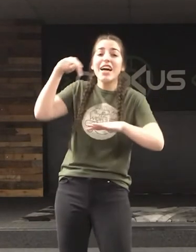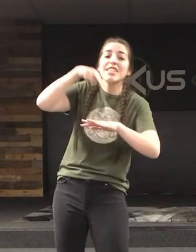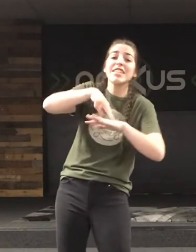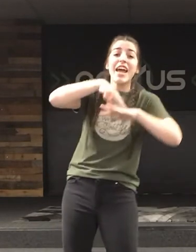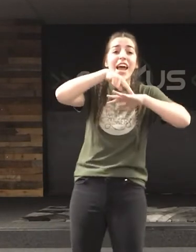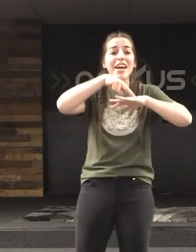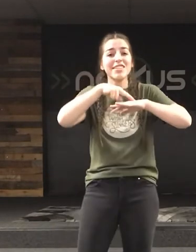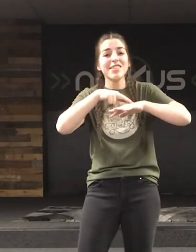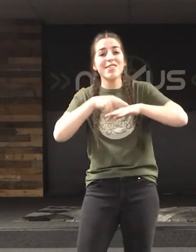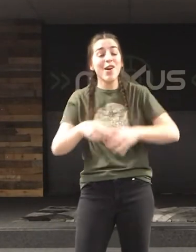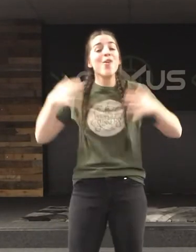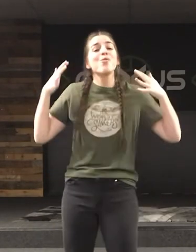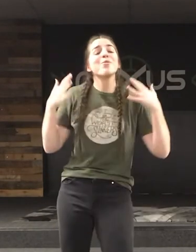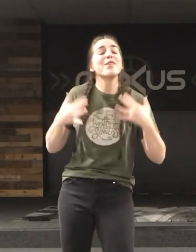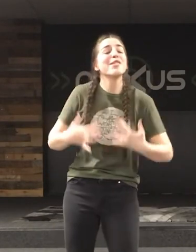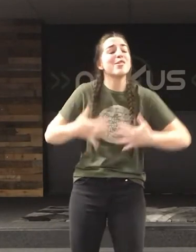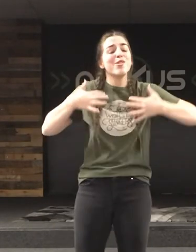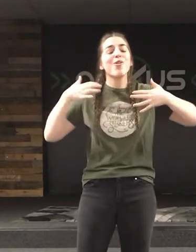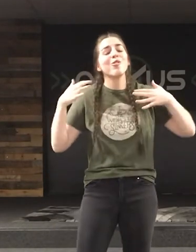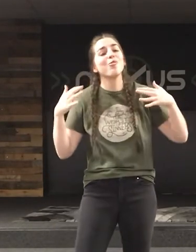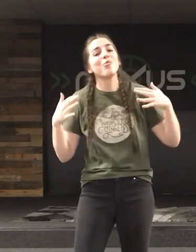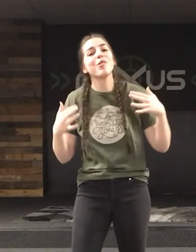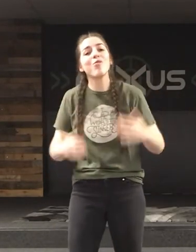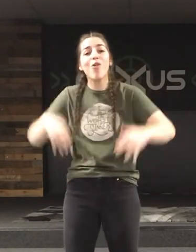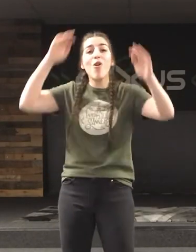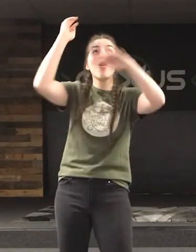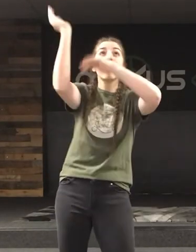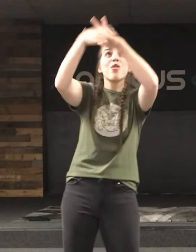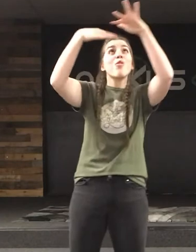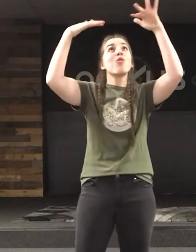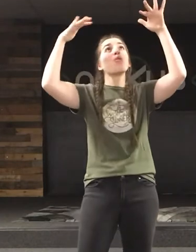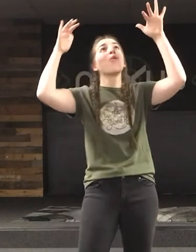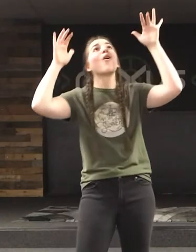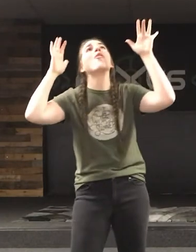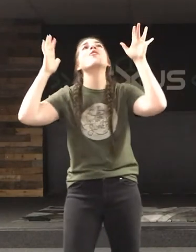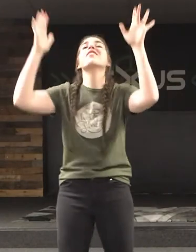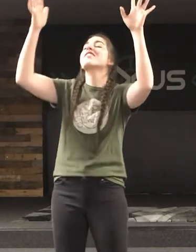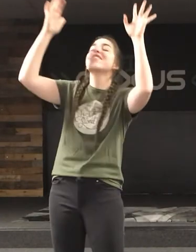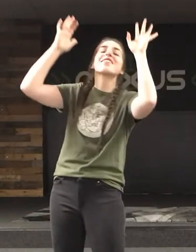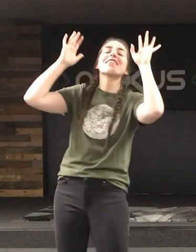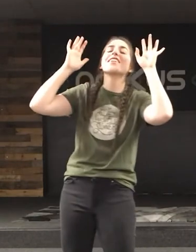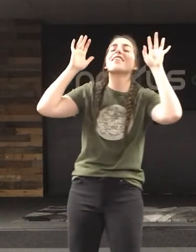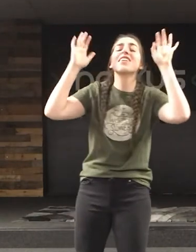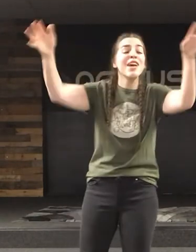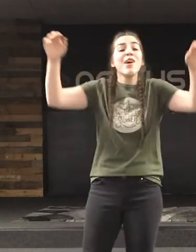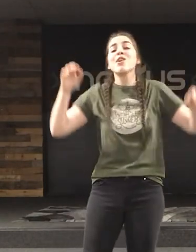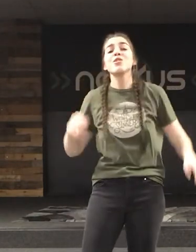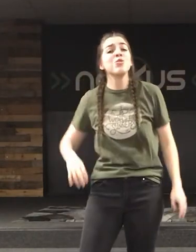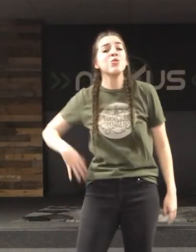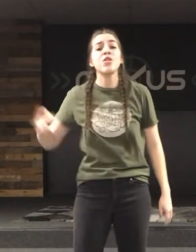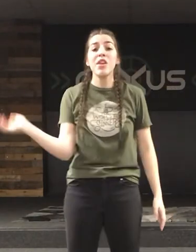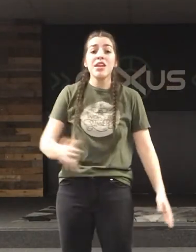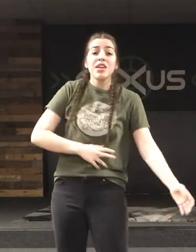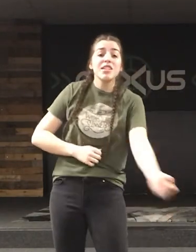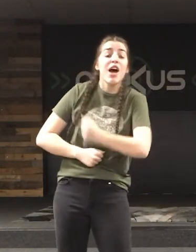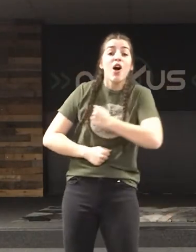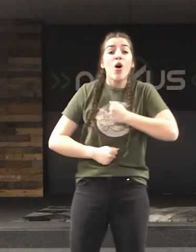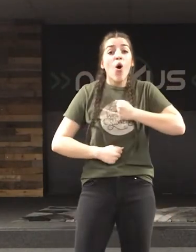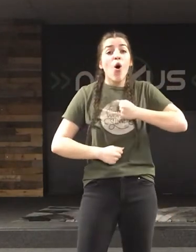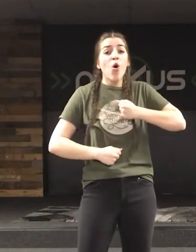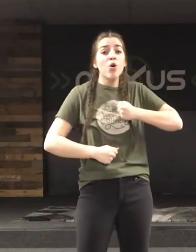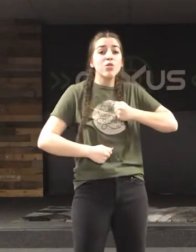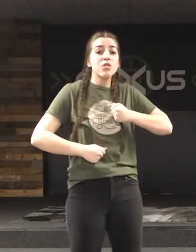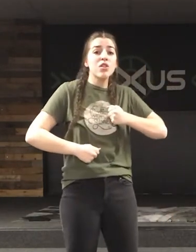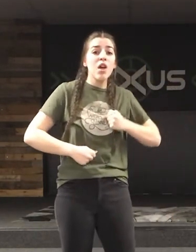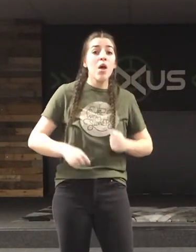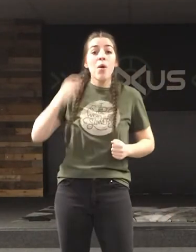until I stand with joy before the throne. To this I